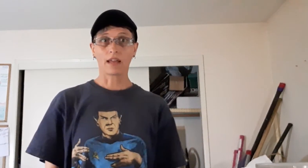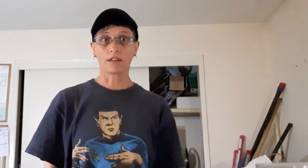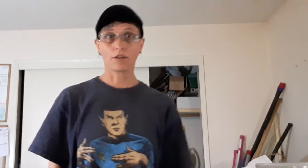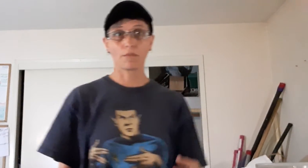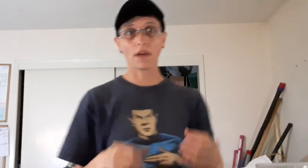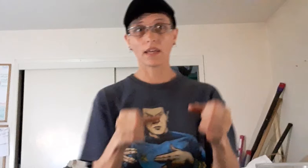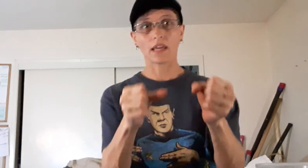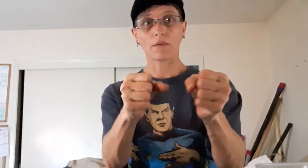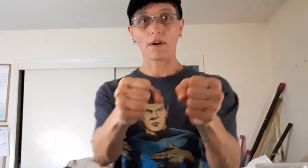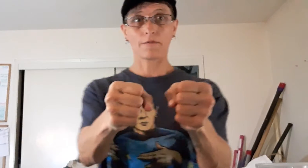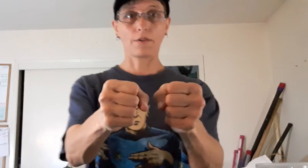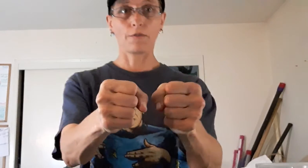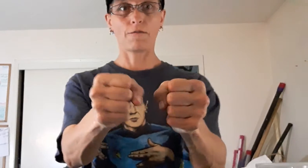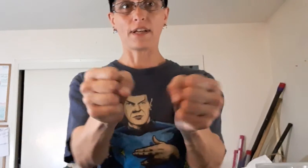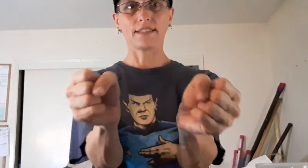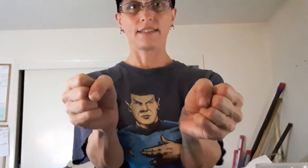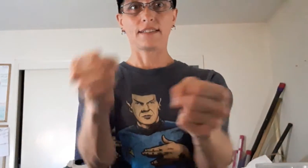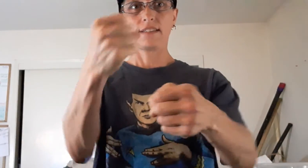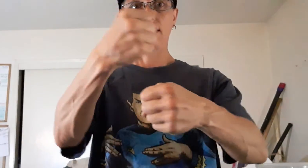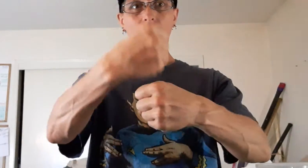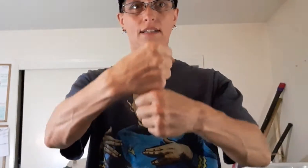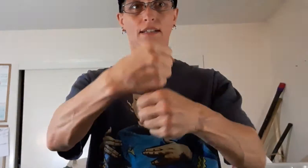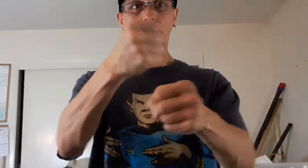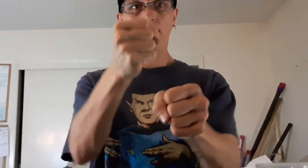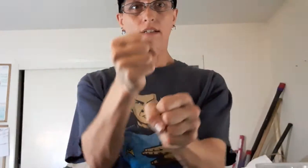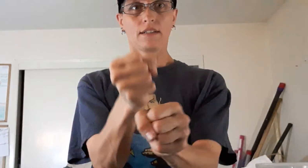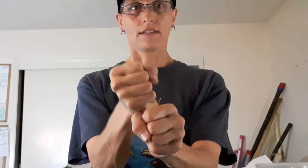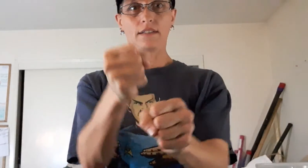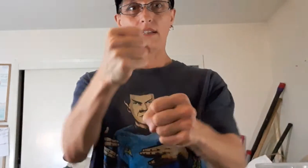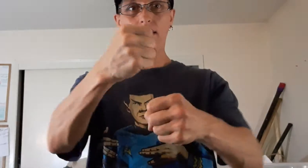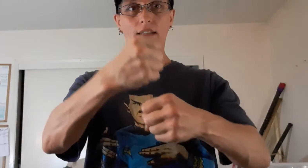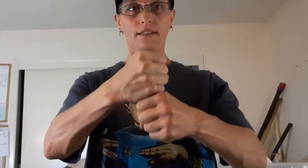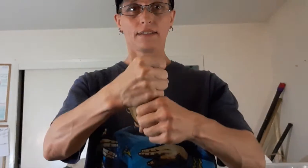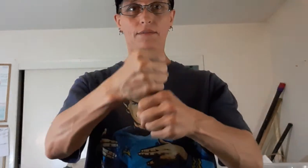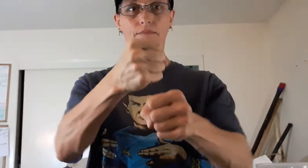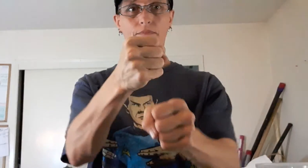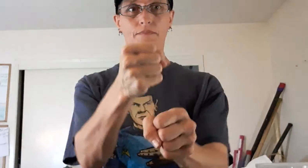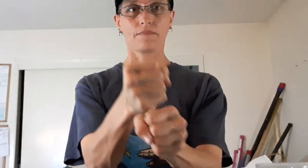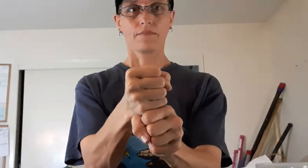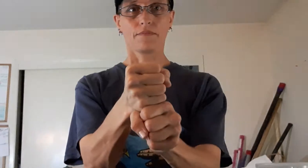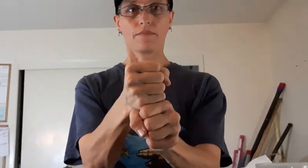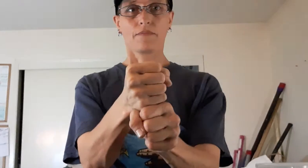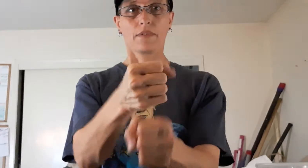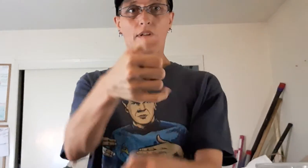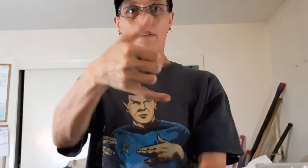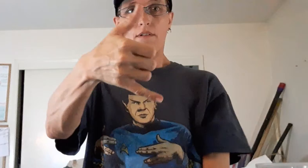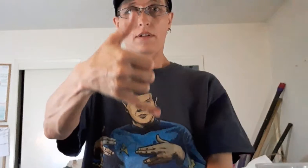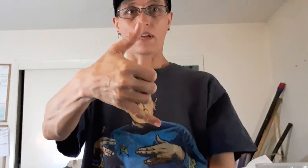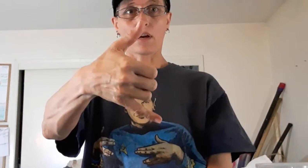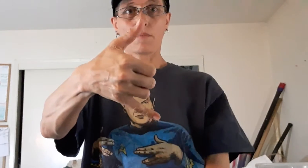do making, we have two fists. Just like this. So take our